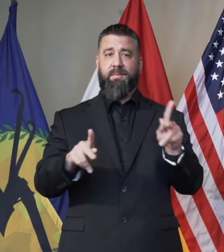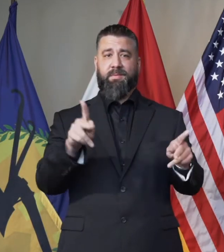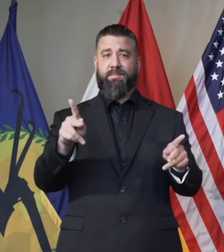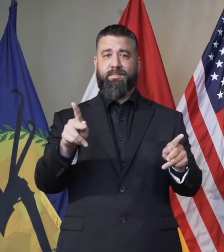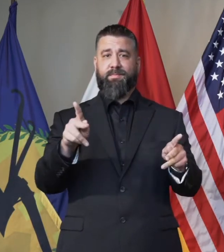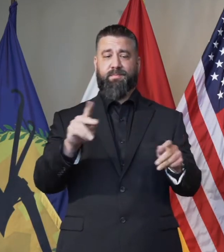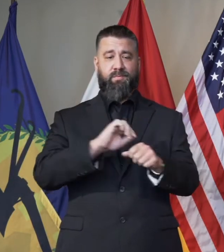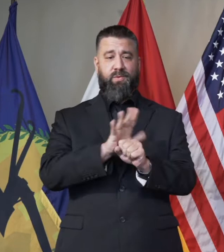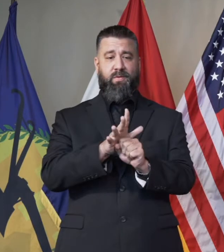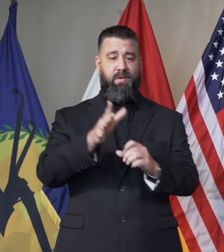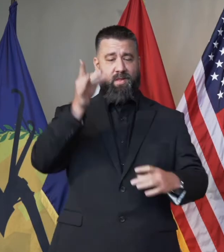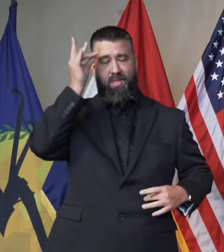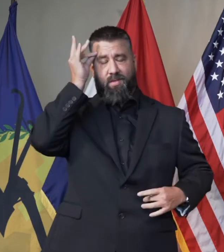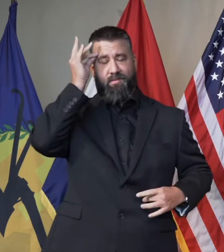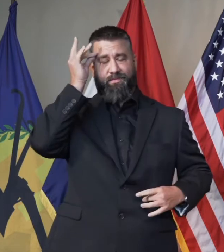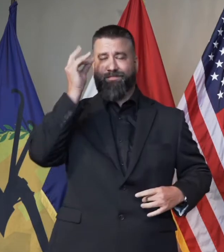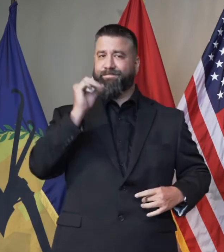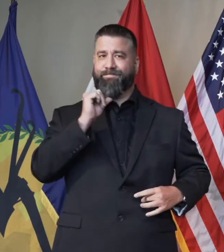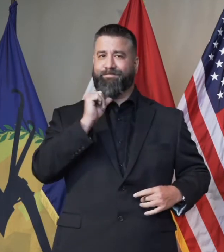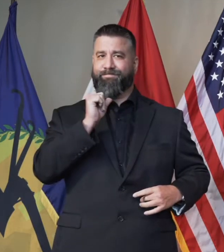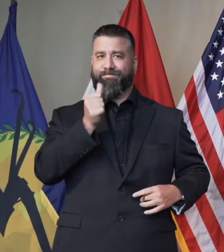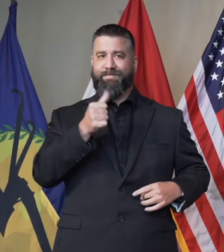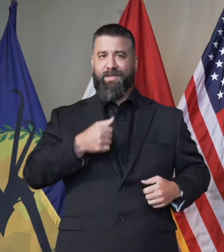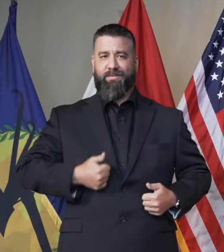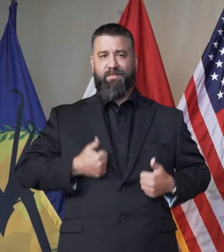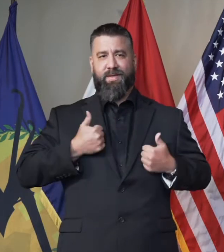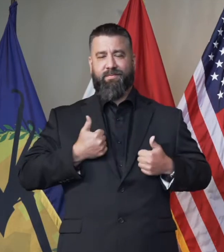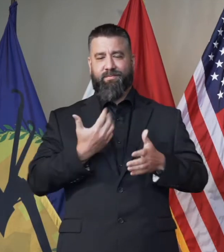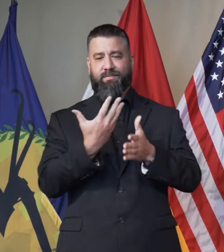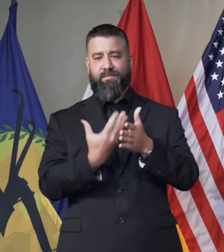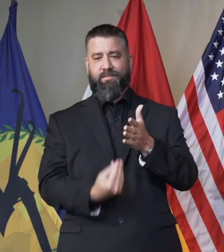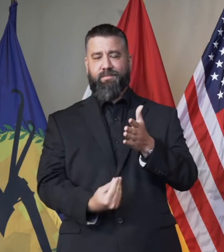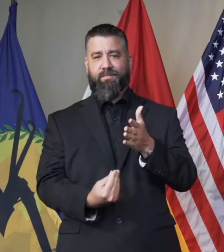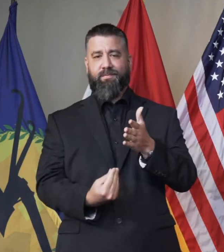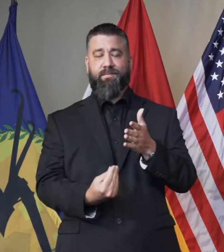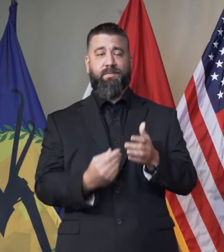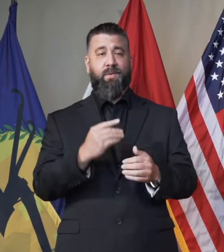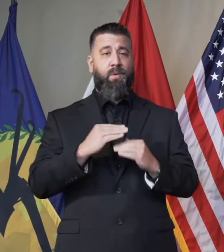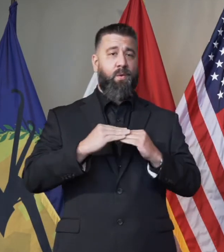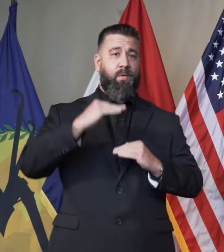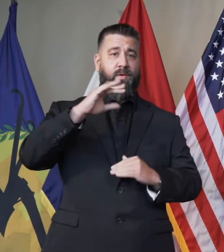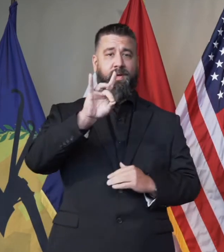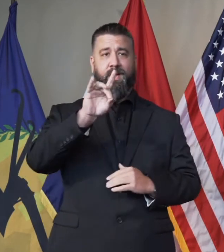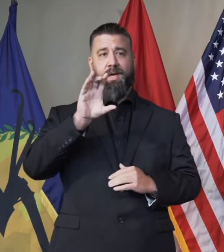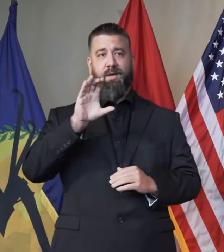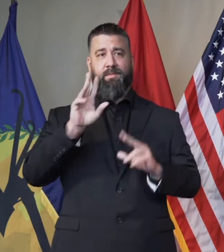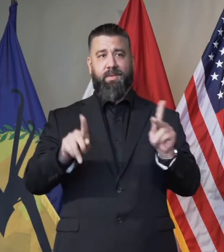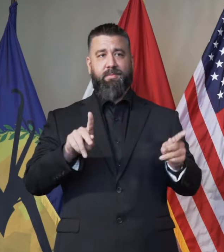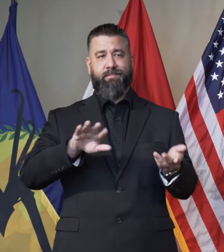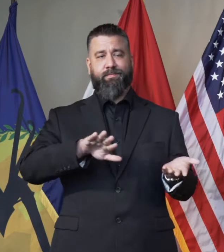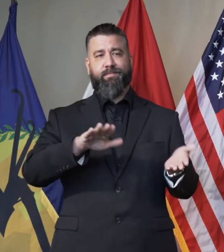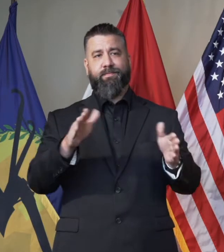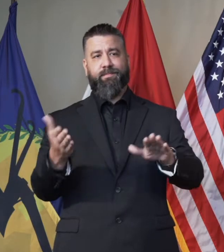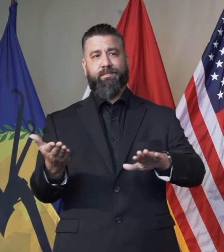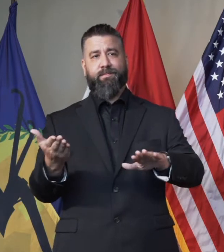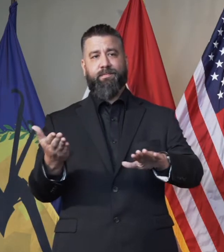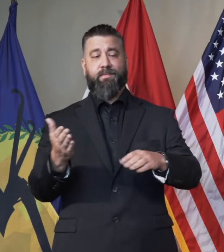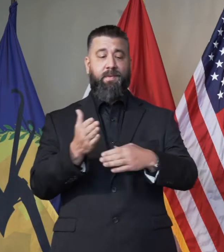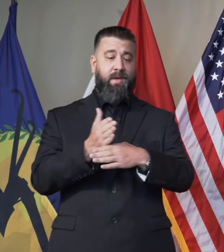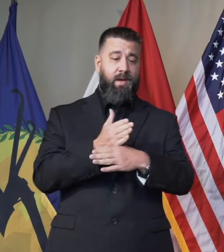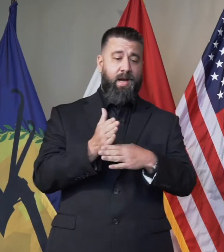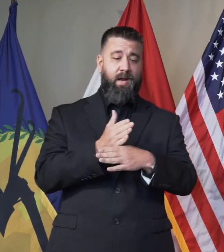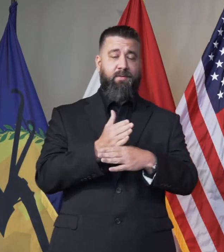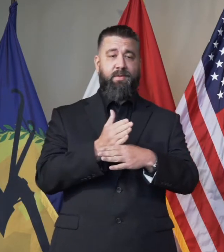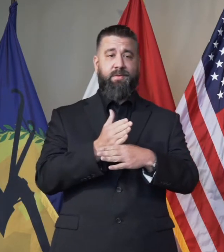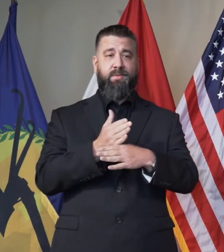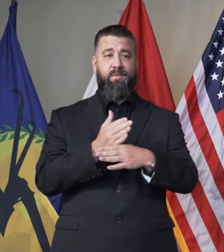not escape the disease. In fact, over 800 St. Louis County residents have lost their lives. And on average, another St.